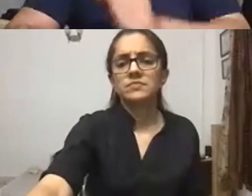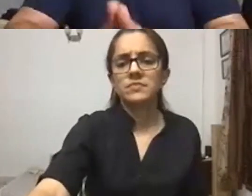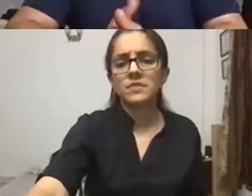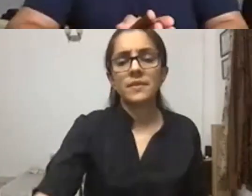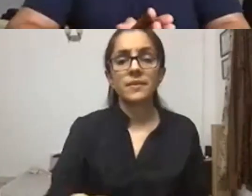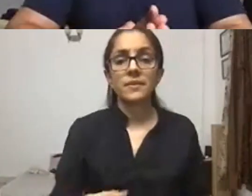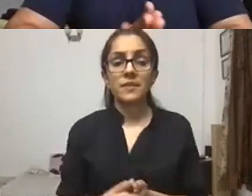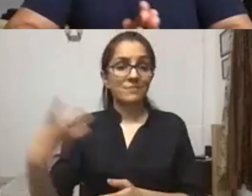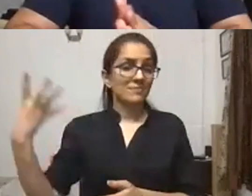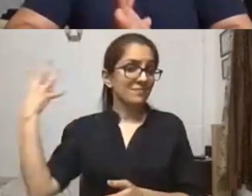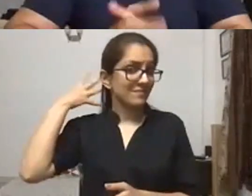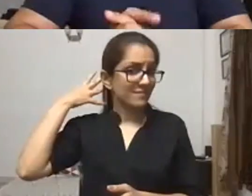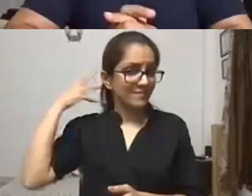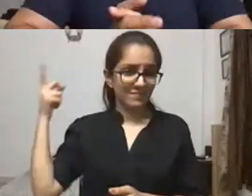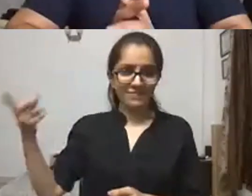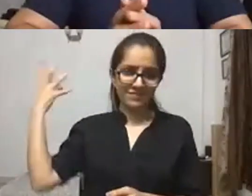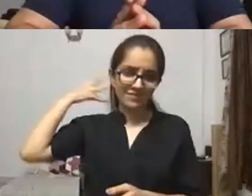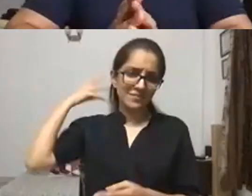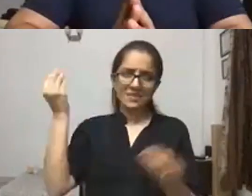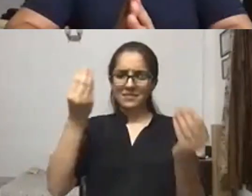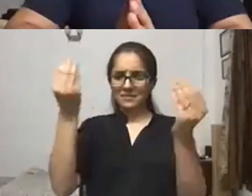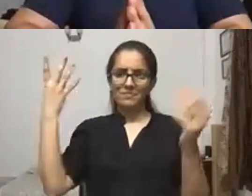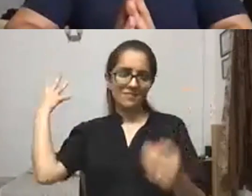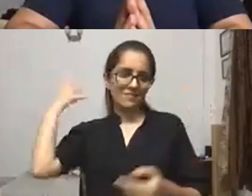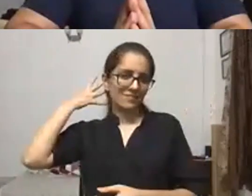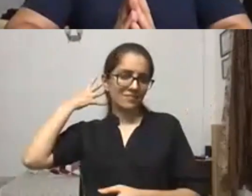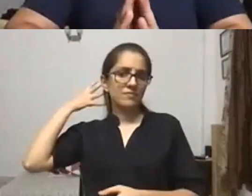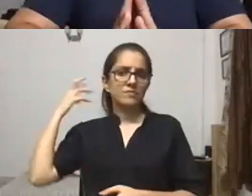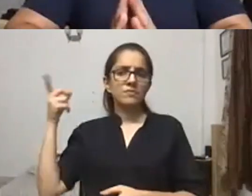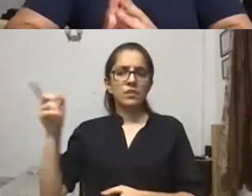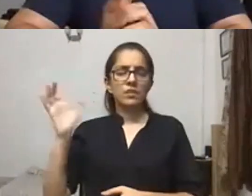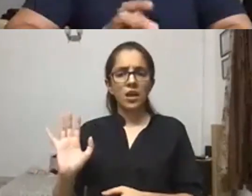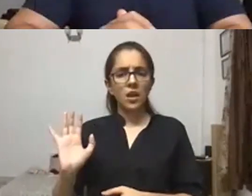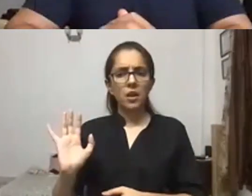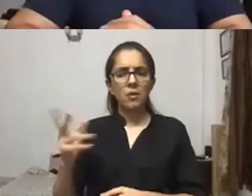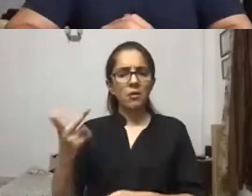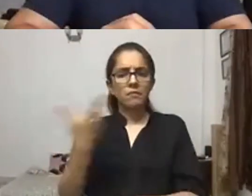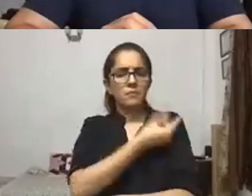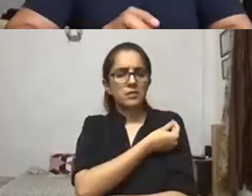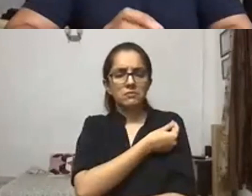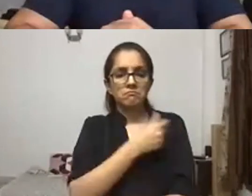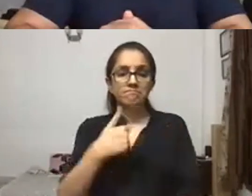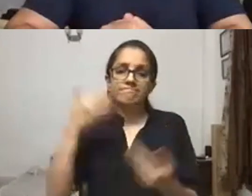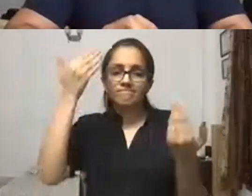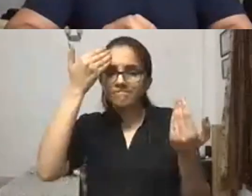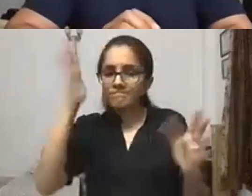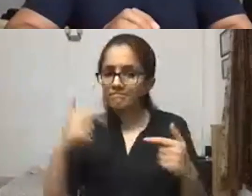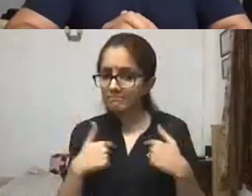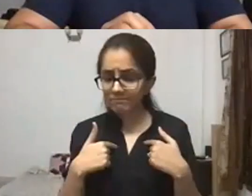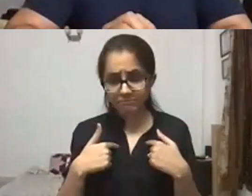So see, cochlear implants having issues with the vaccine, we have still not heard.